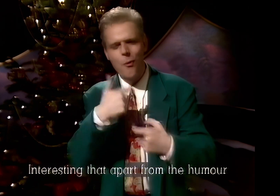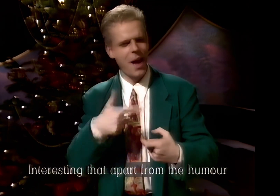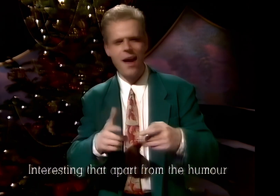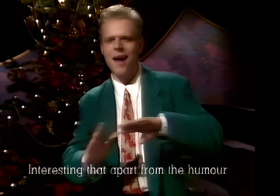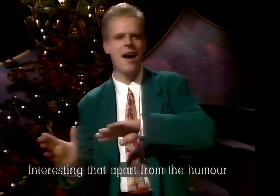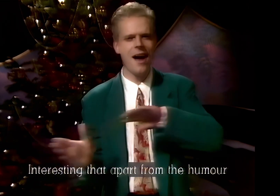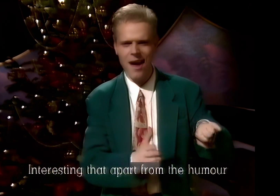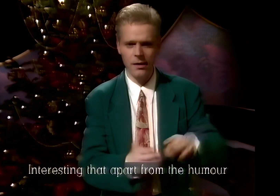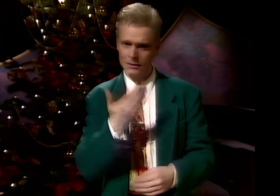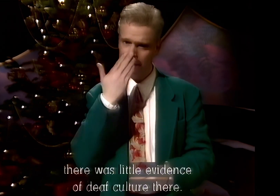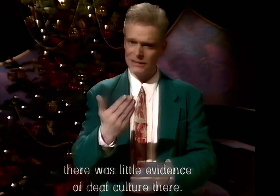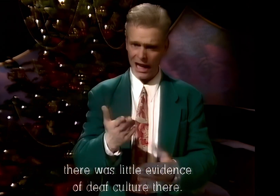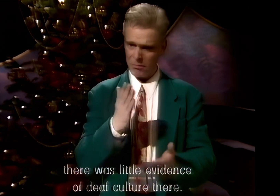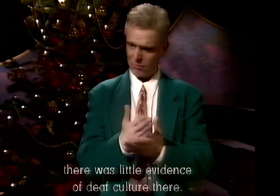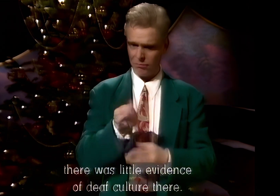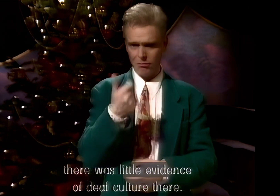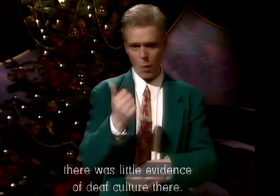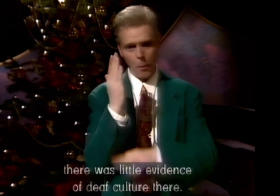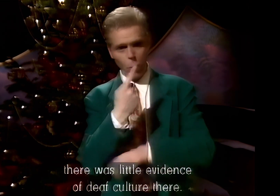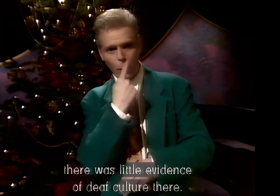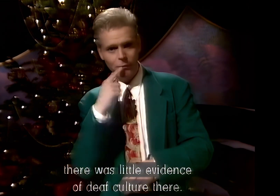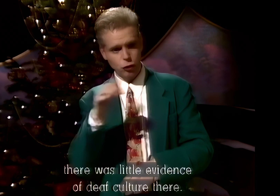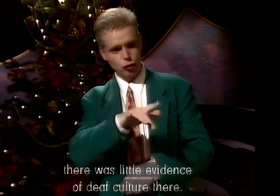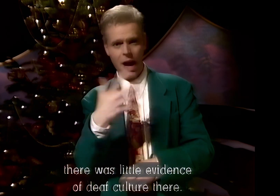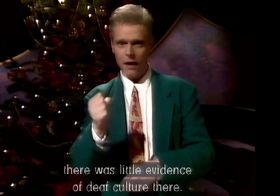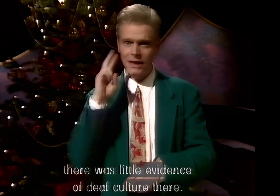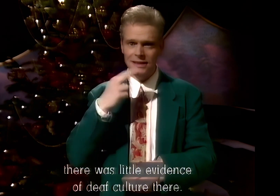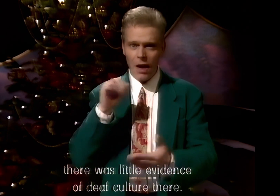Interesting that apart from the humour, there was little evidence of deaf culture there.